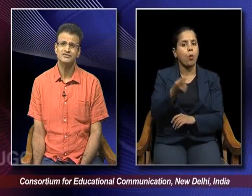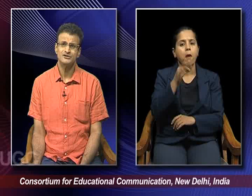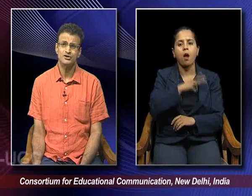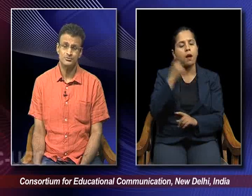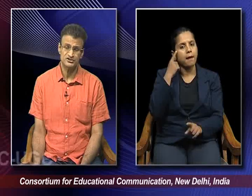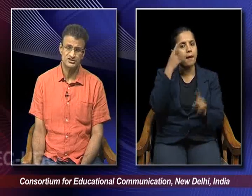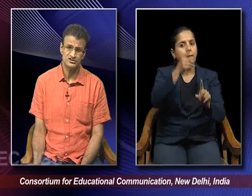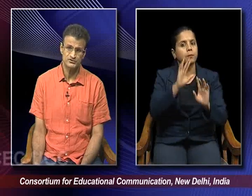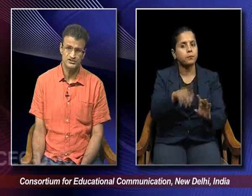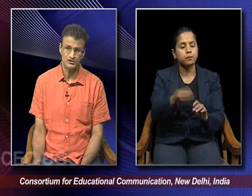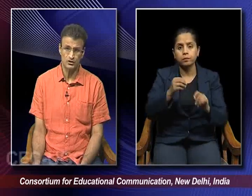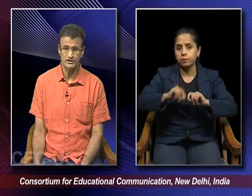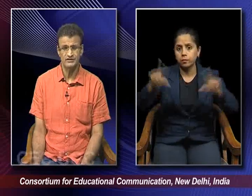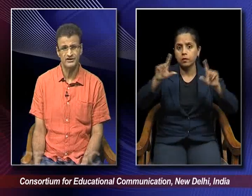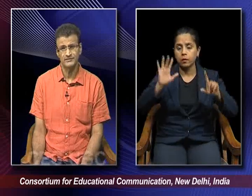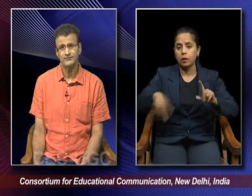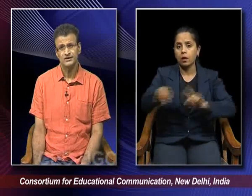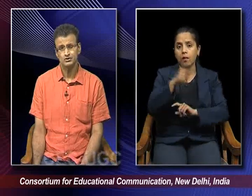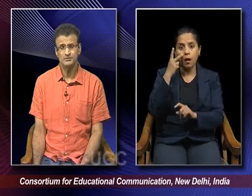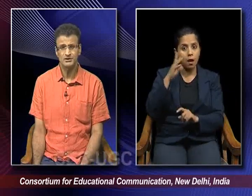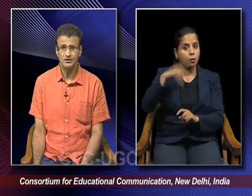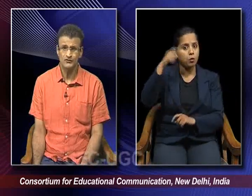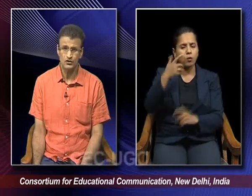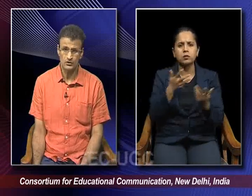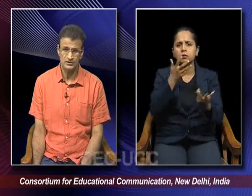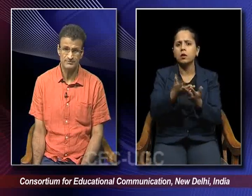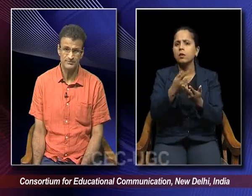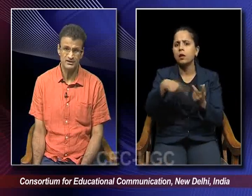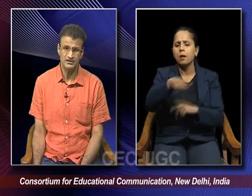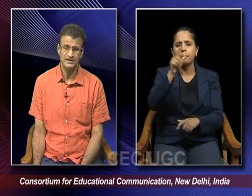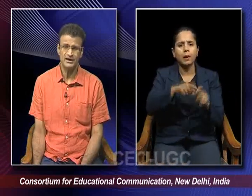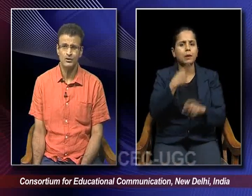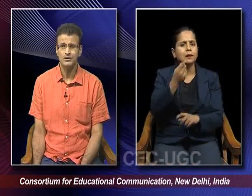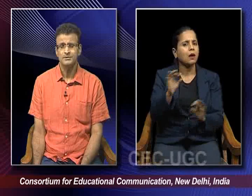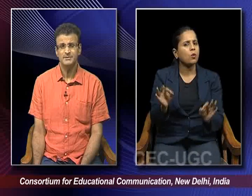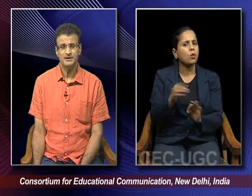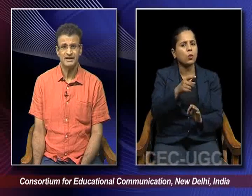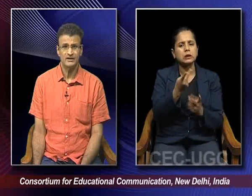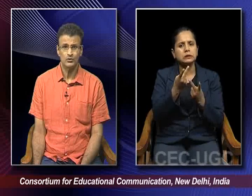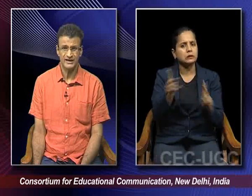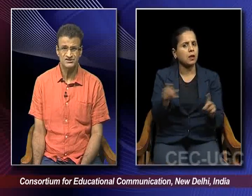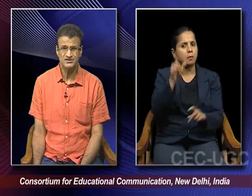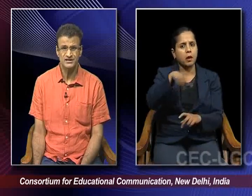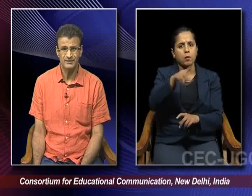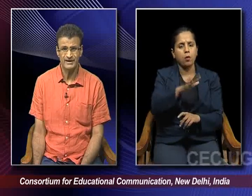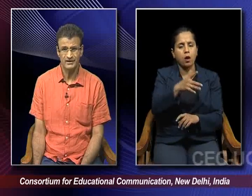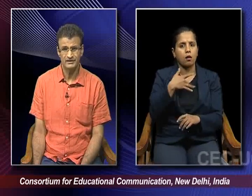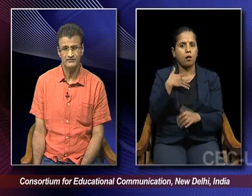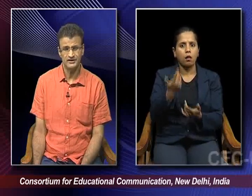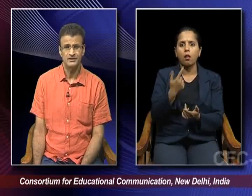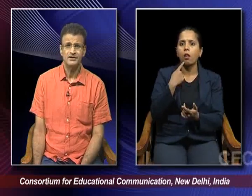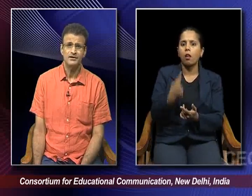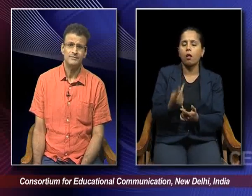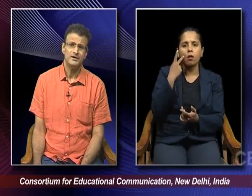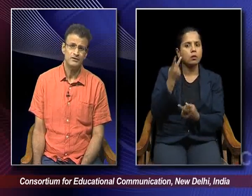of cellular projections which are not in a way suitable for the people, and how people can go astray by, in a